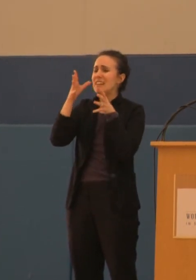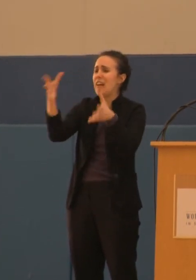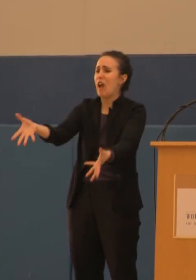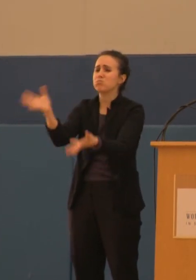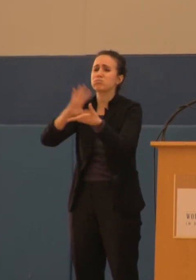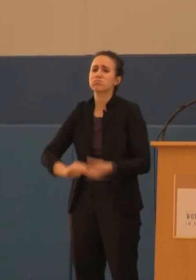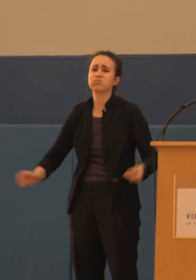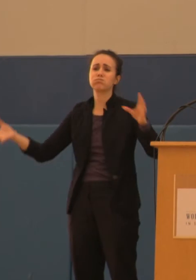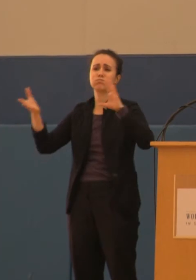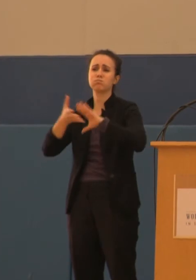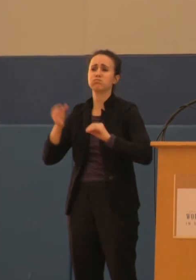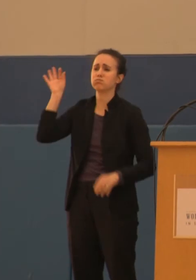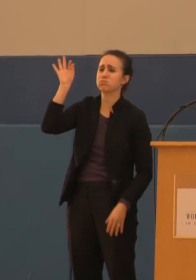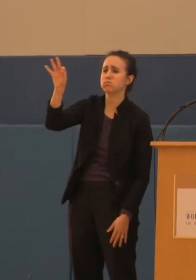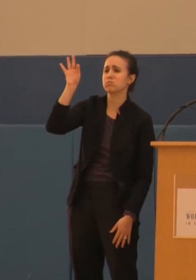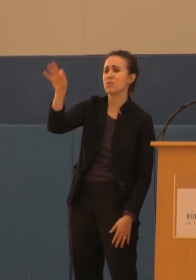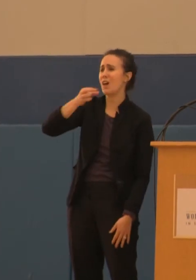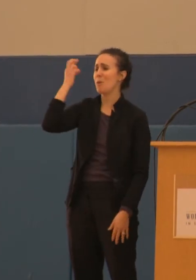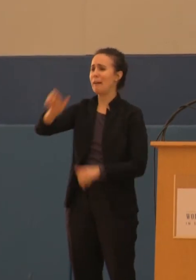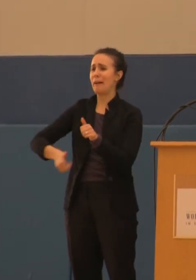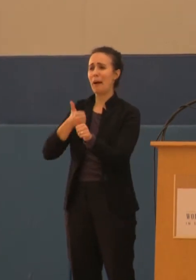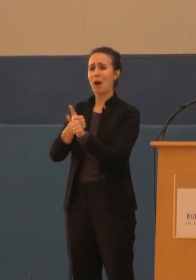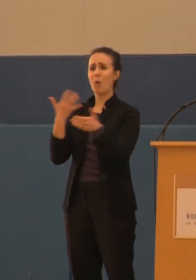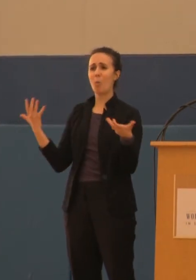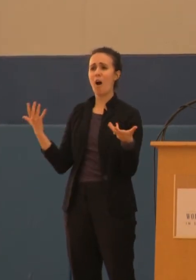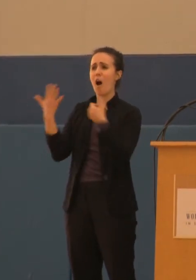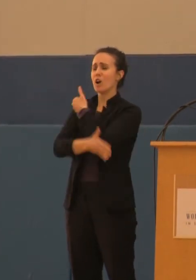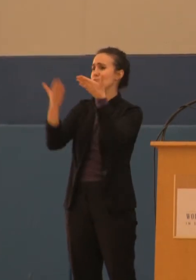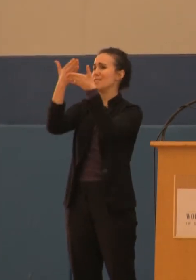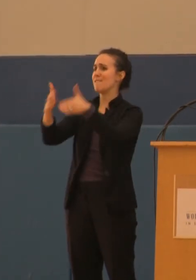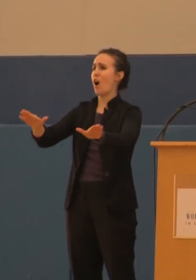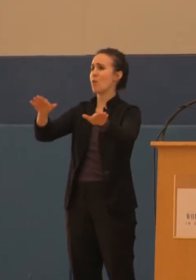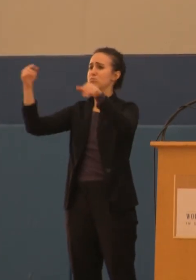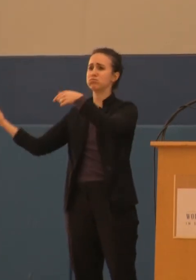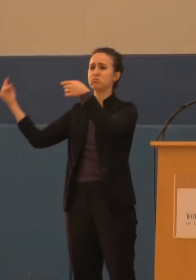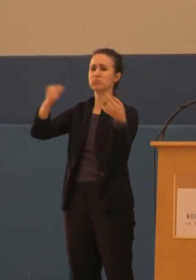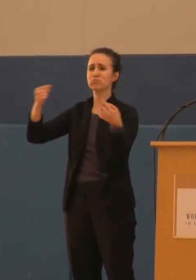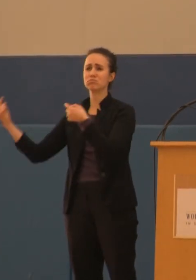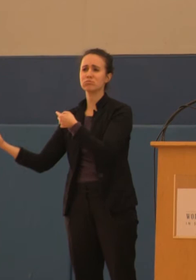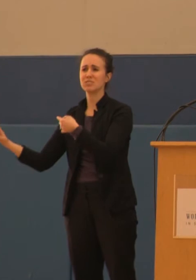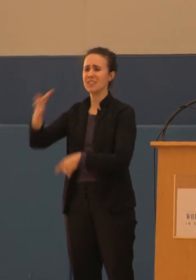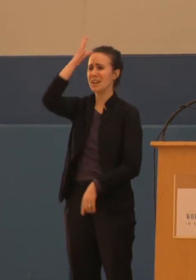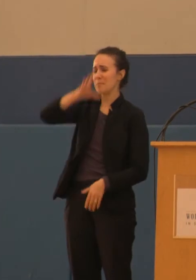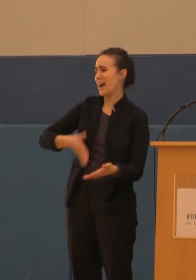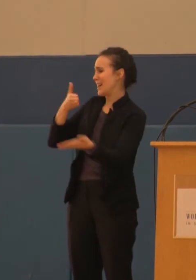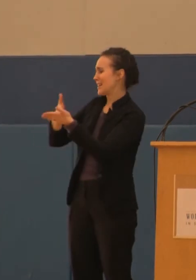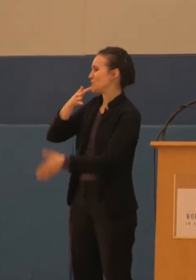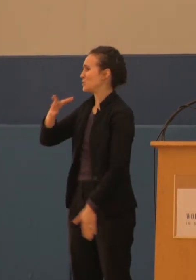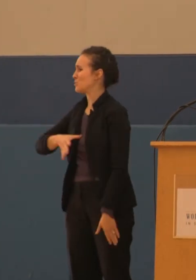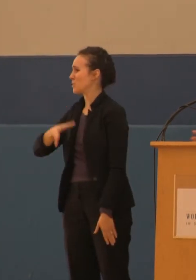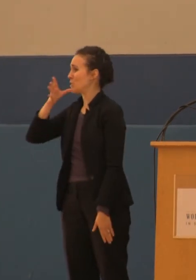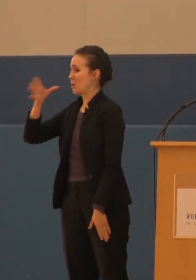hate-filled rhetoric is meant to divide us. Man against woman,